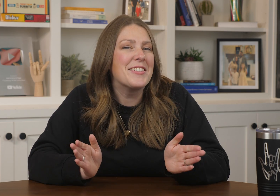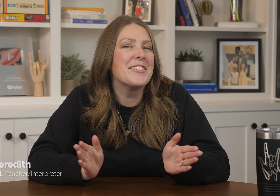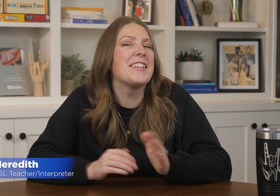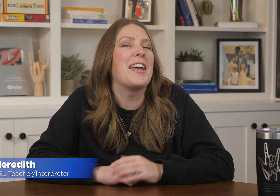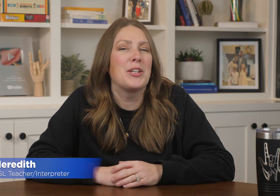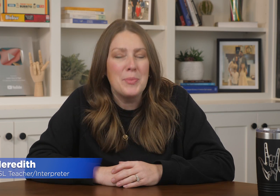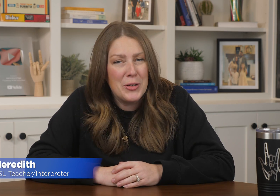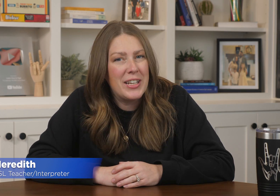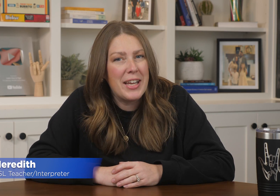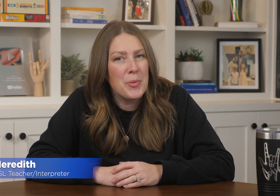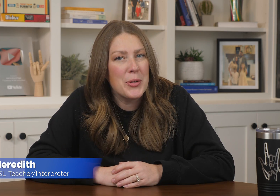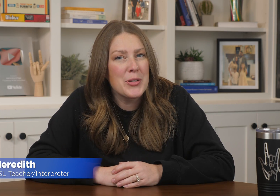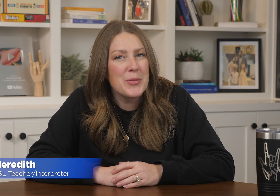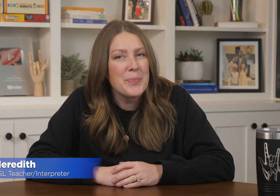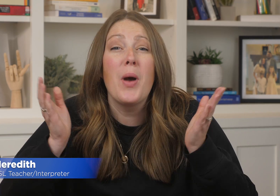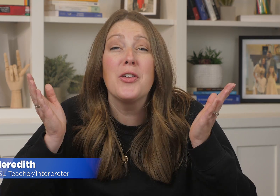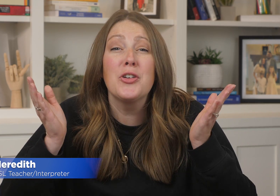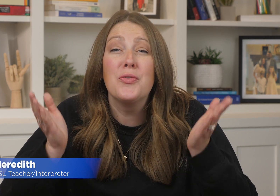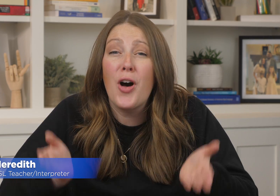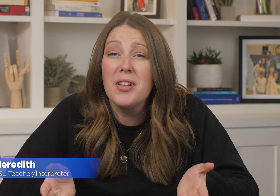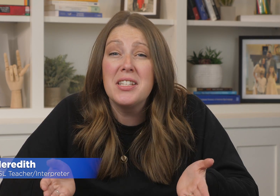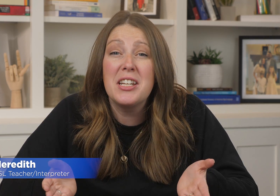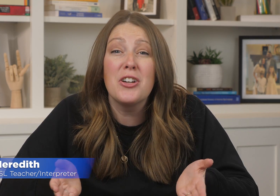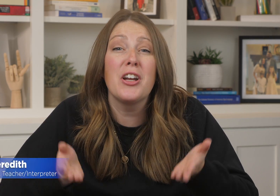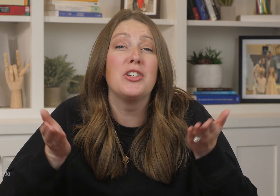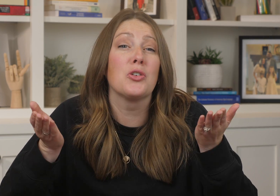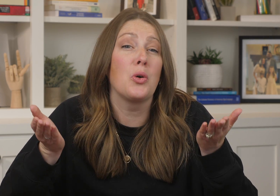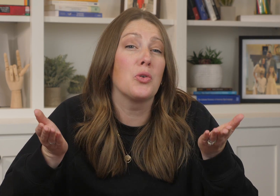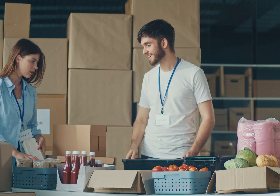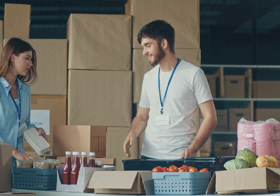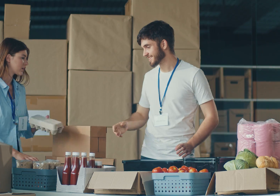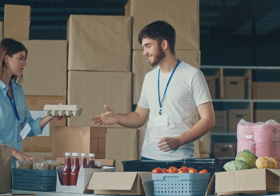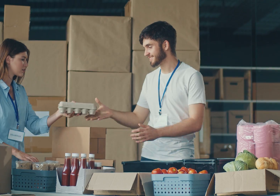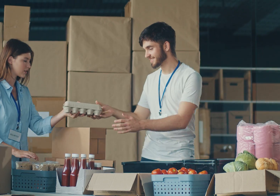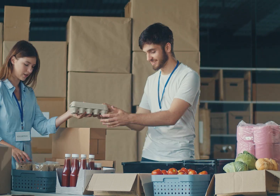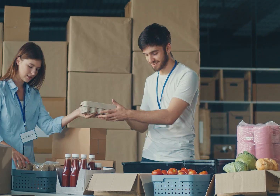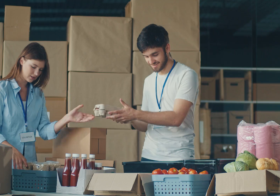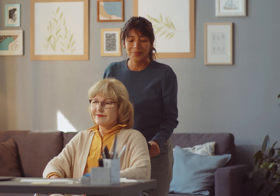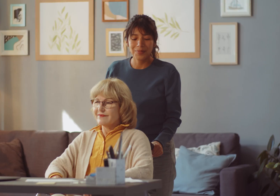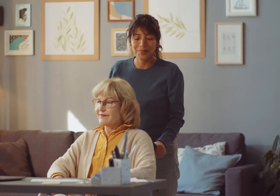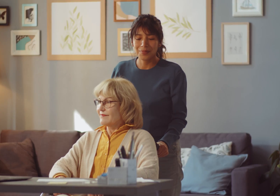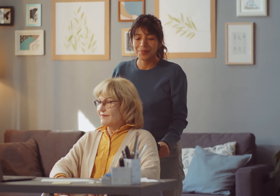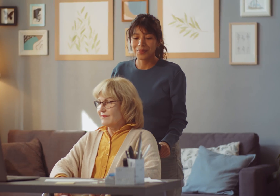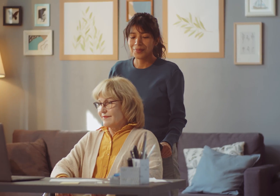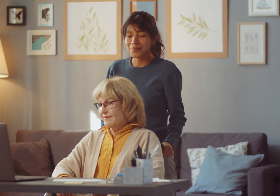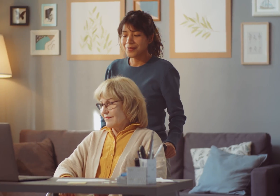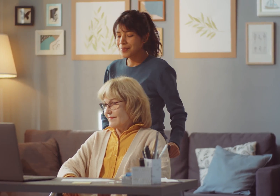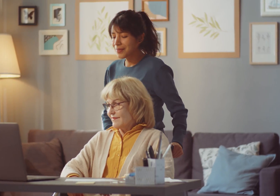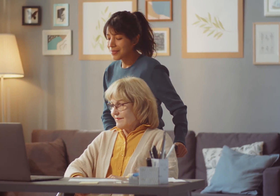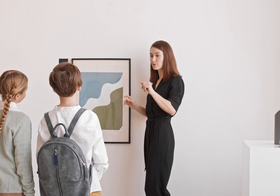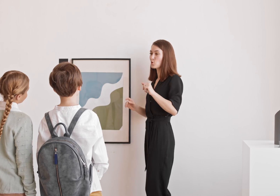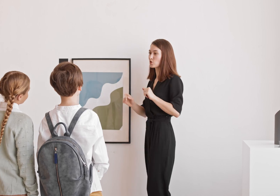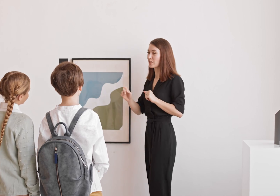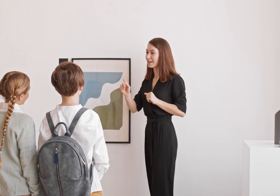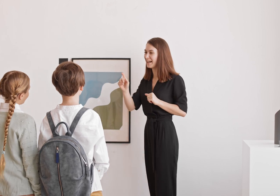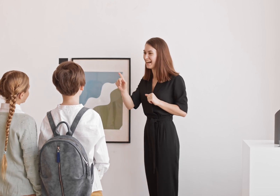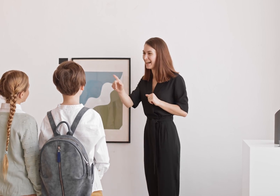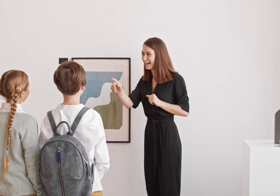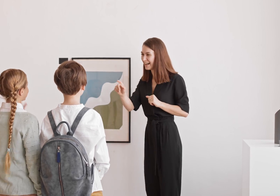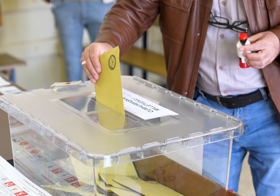signers and community helpers, whether you volunteer in your local food bank, nursing home, maybe even a museum, voting